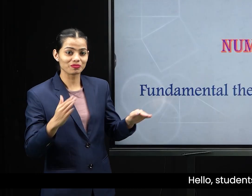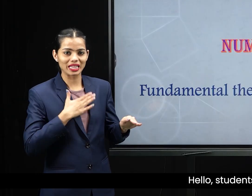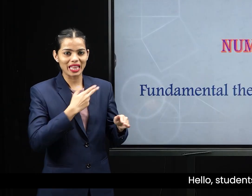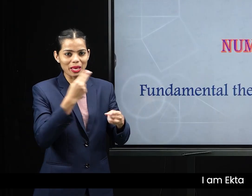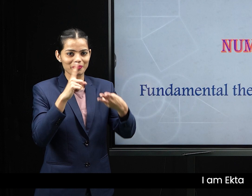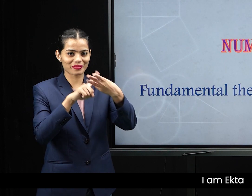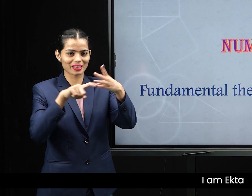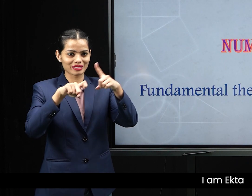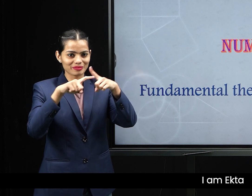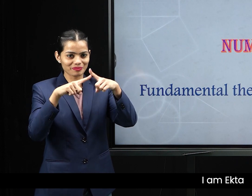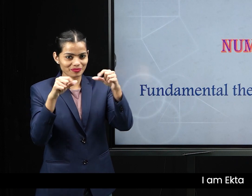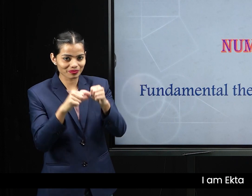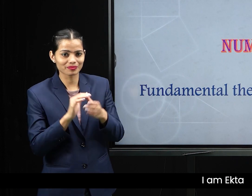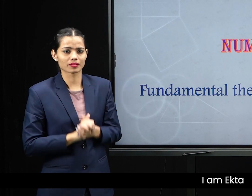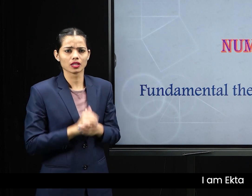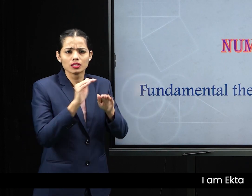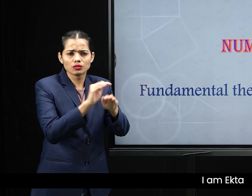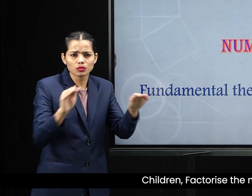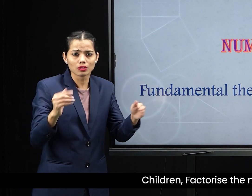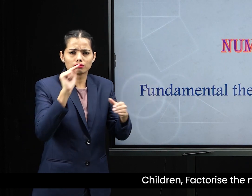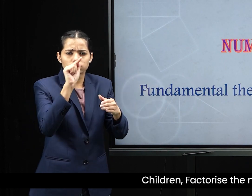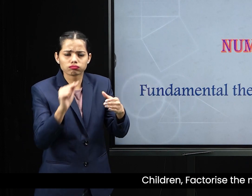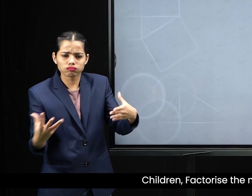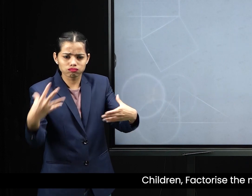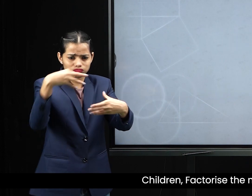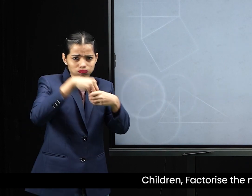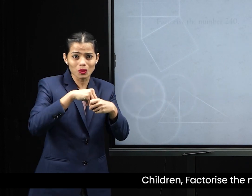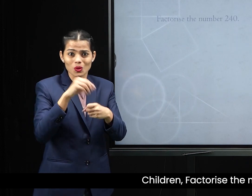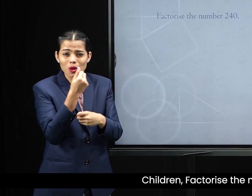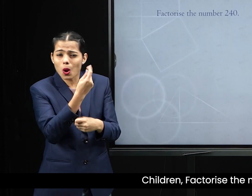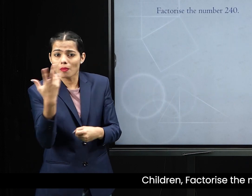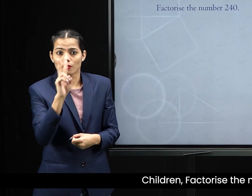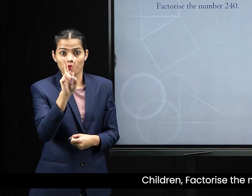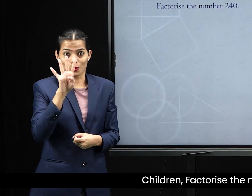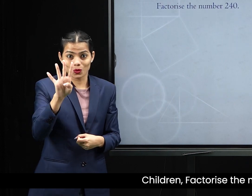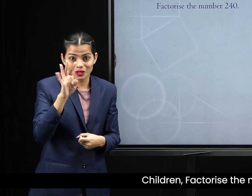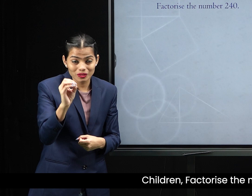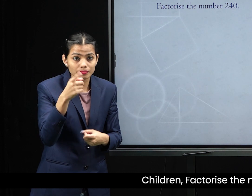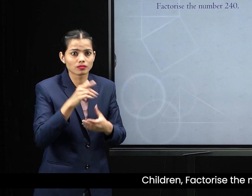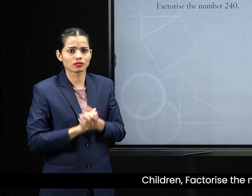students, I am Ekta. Children, factorize the number